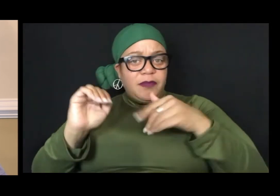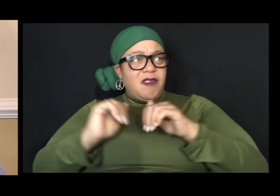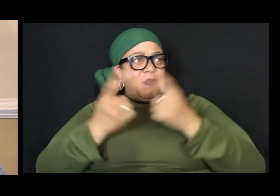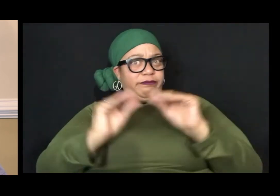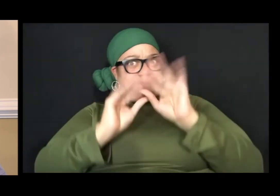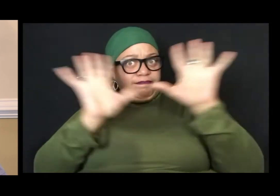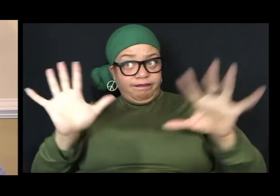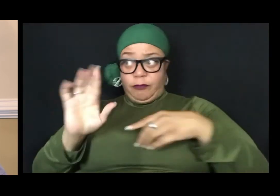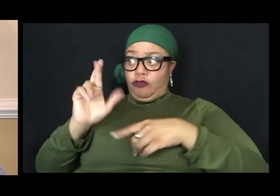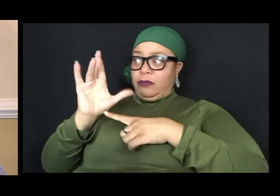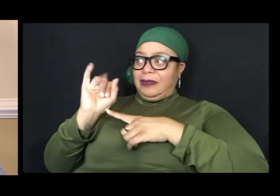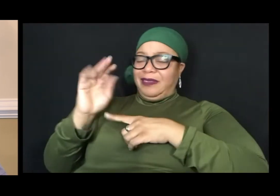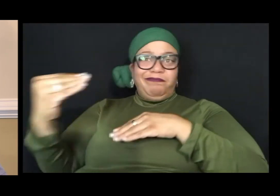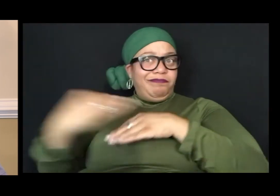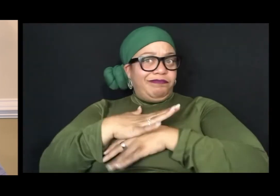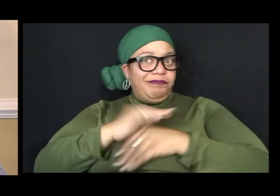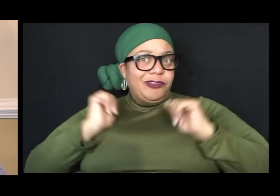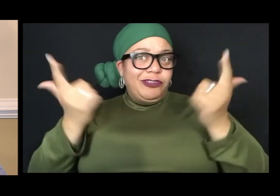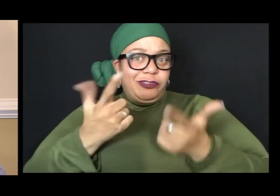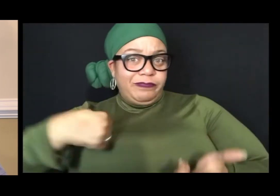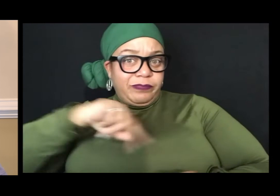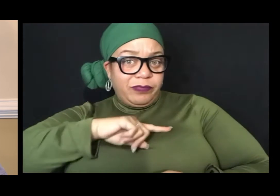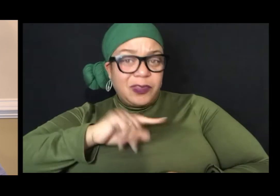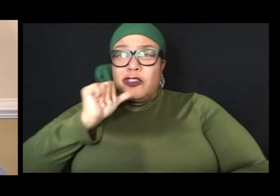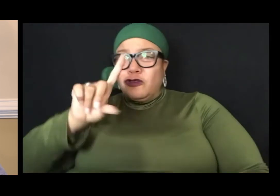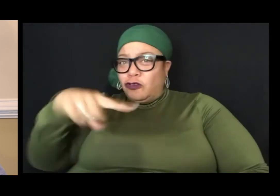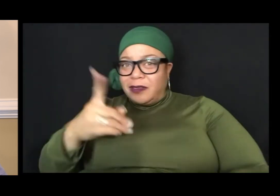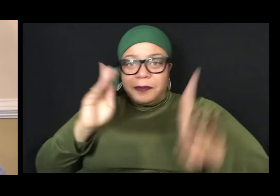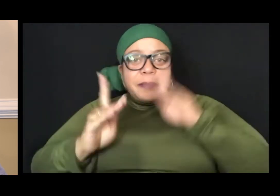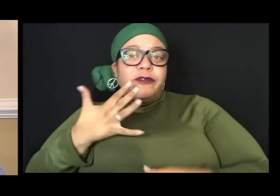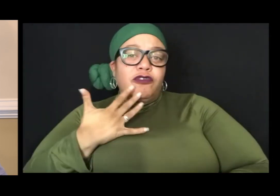how it affects all of us, not just people of color.